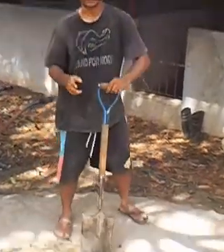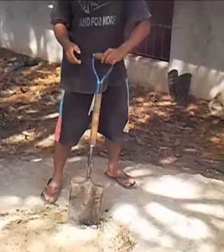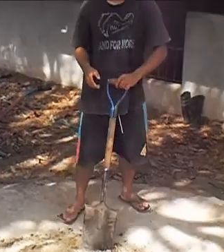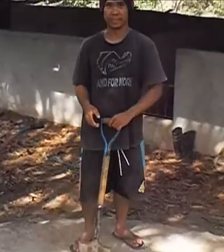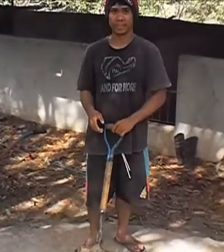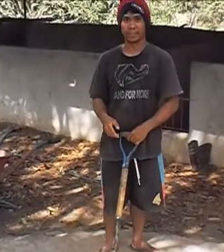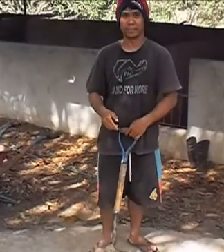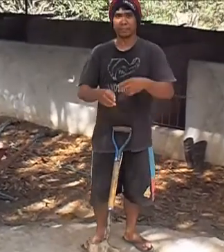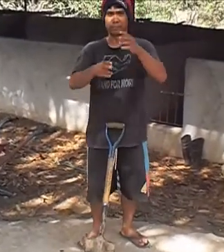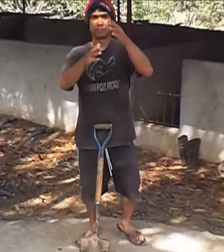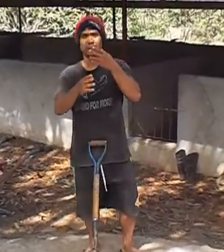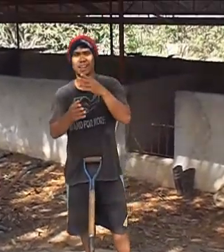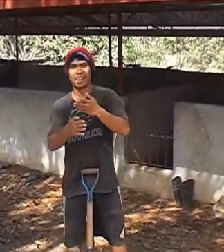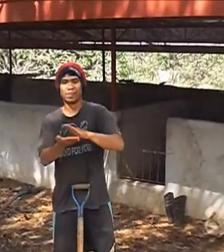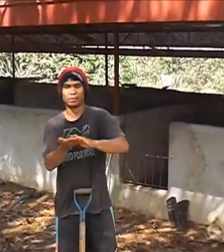name.